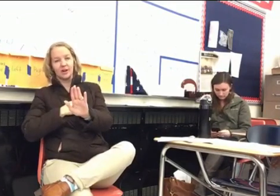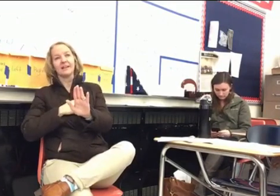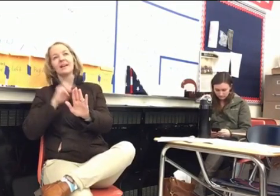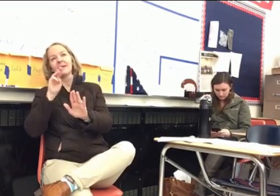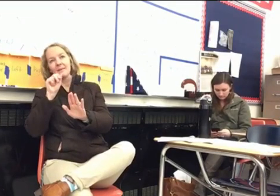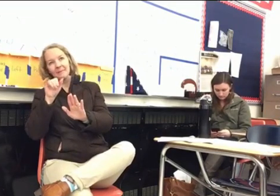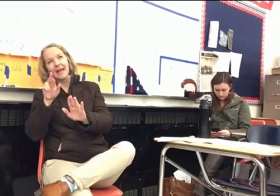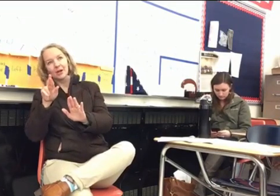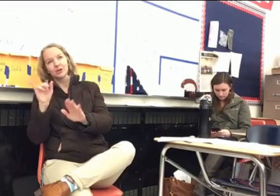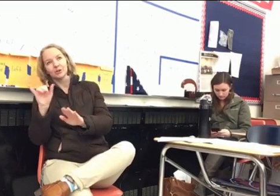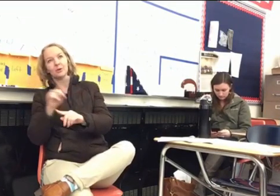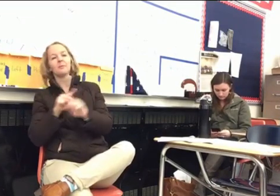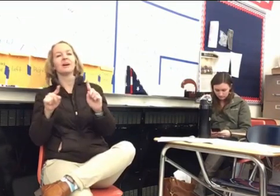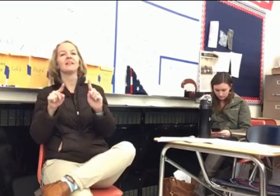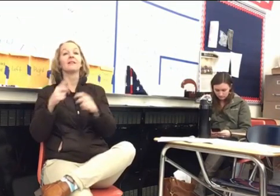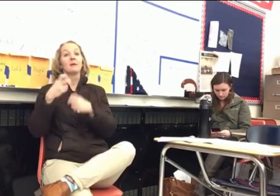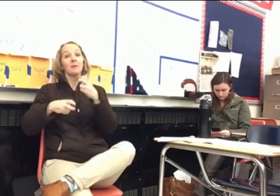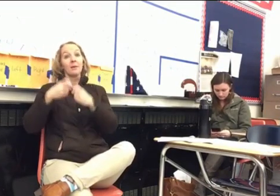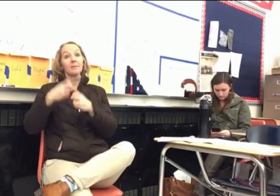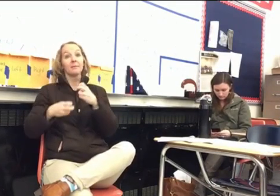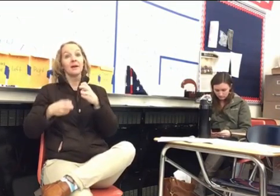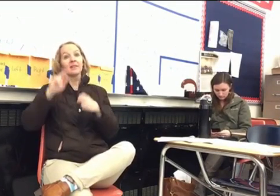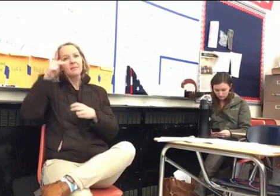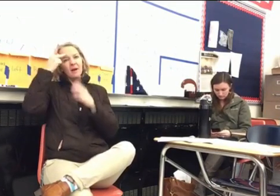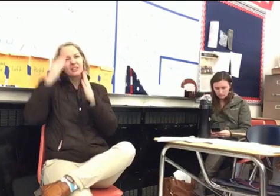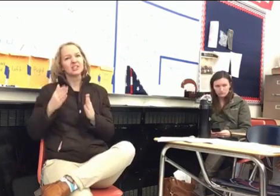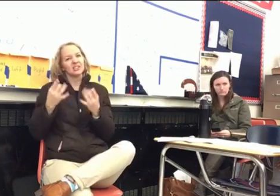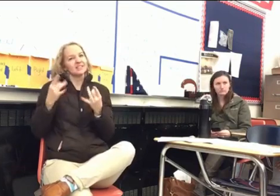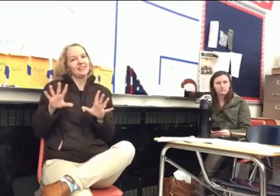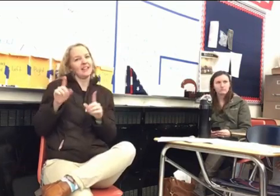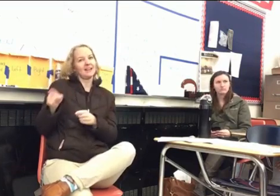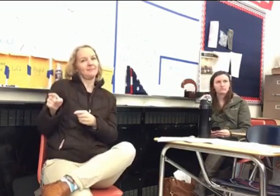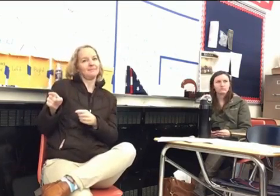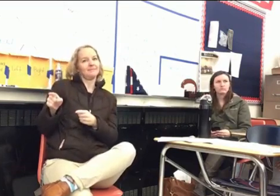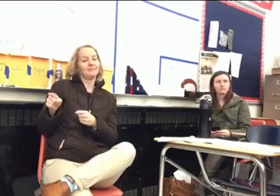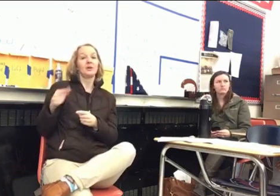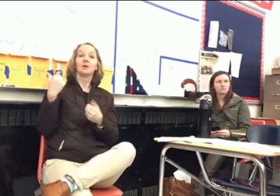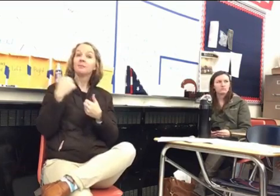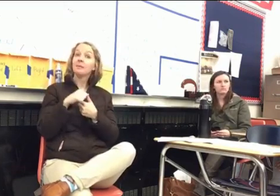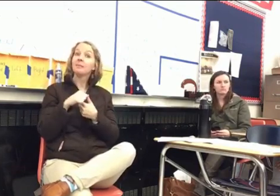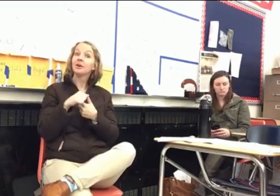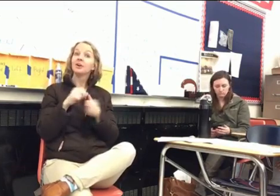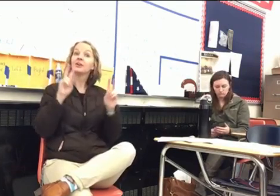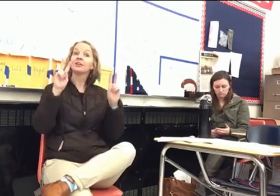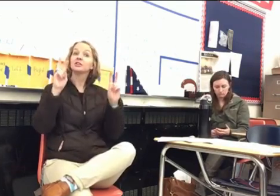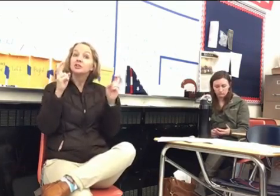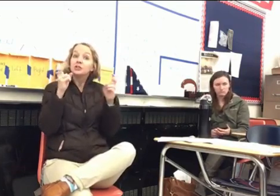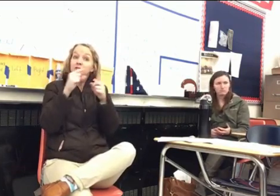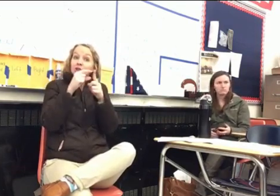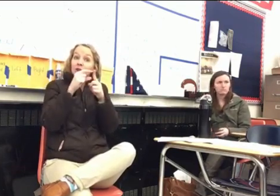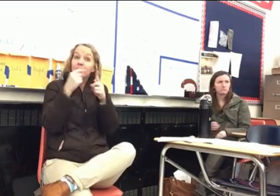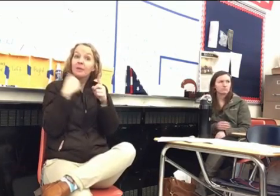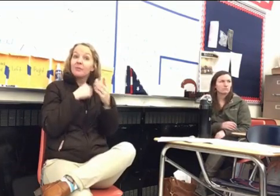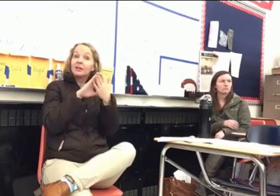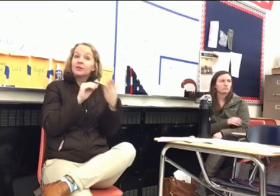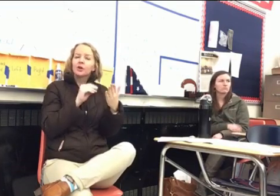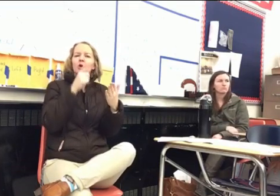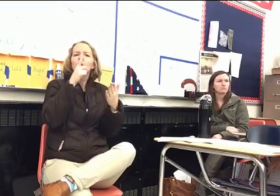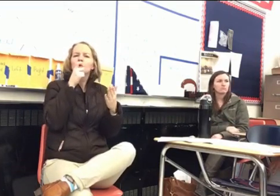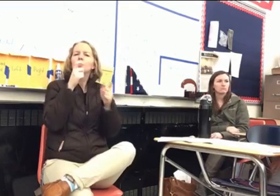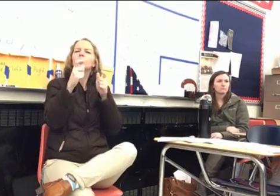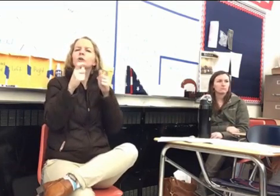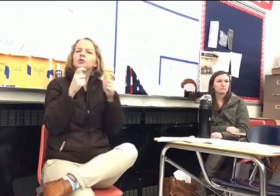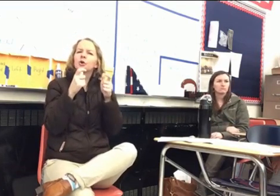mayor. And the problem is that politicians didn't like him. Remember, there's a term that we learned, who really controlled